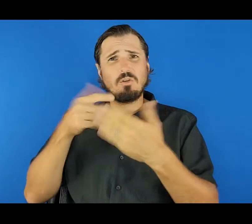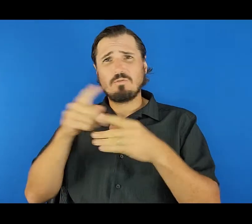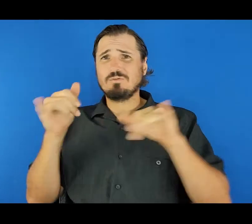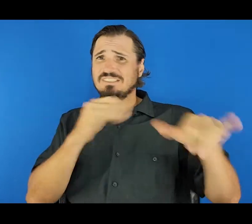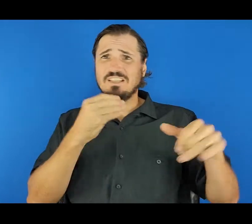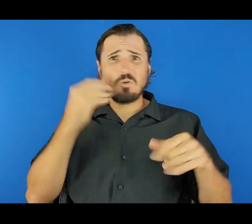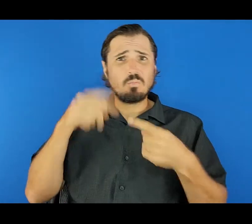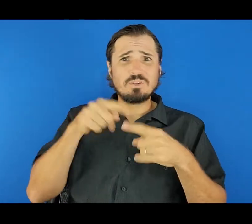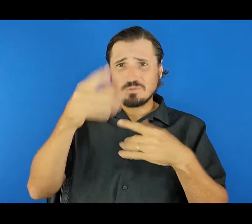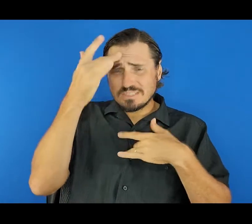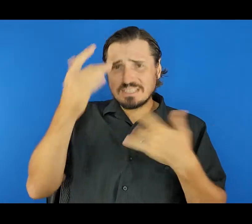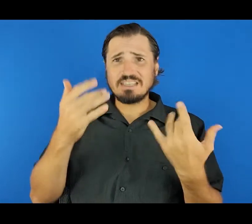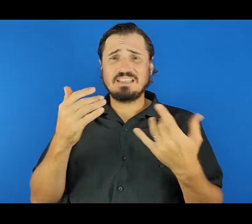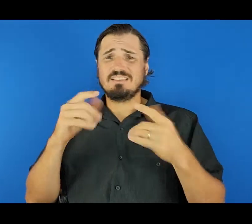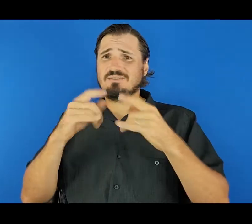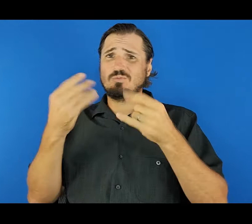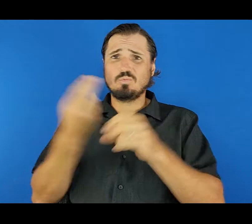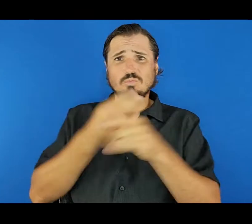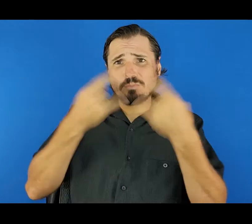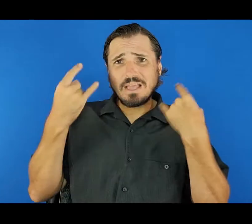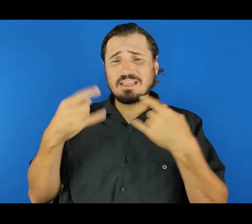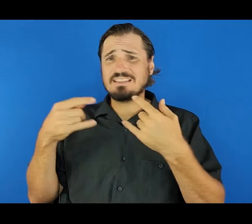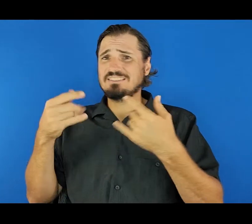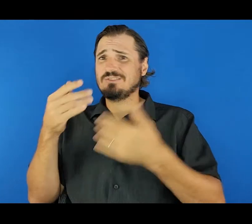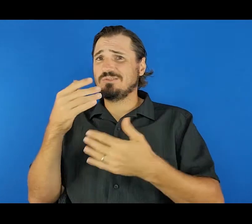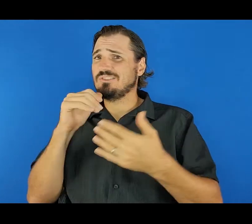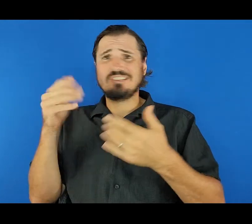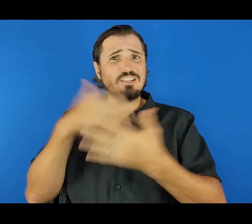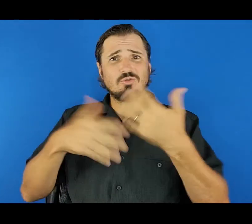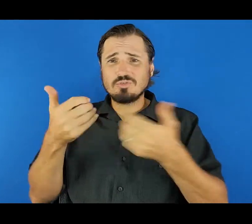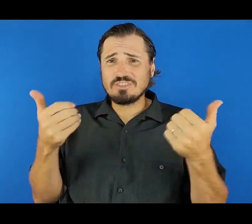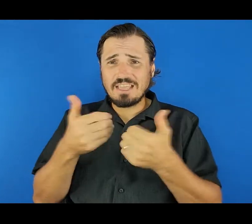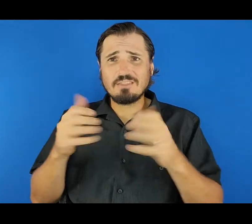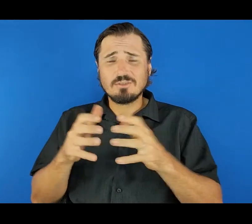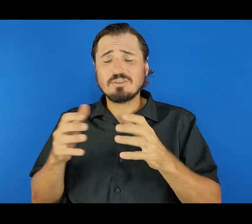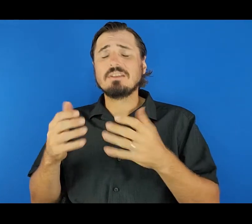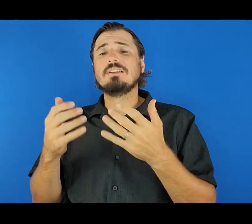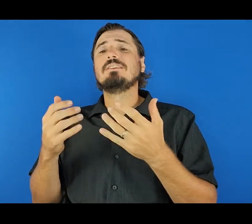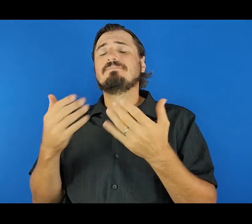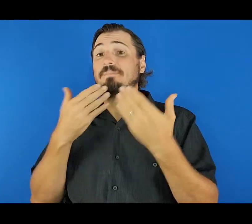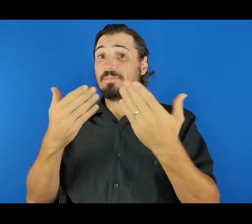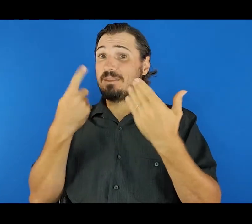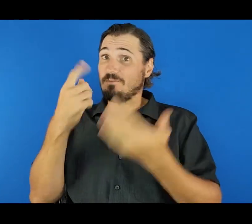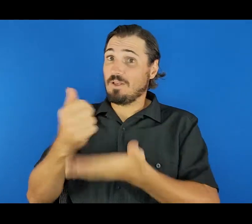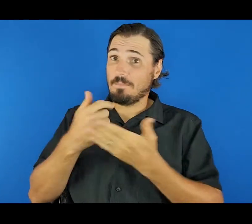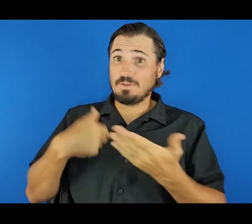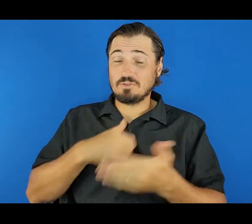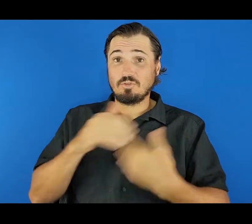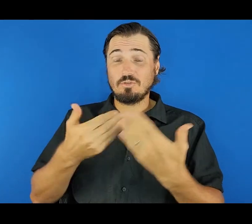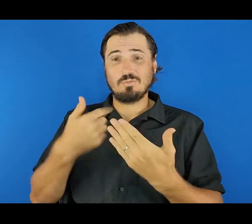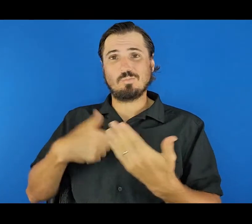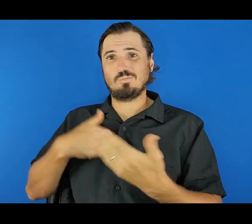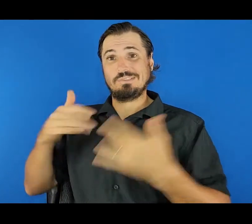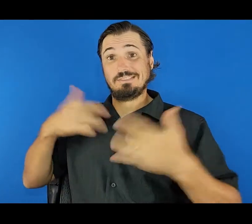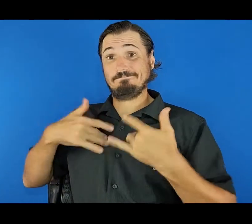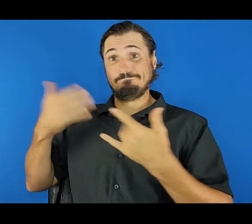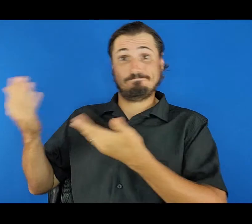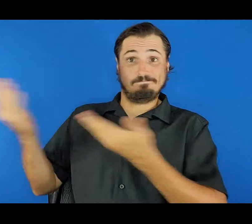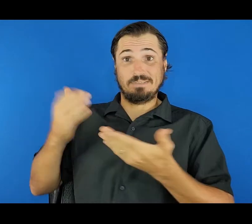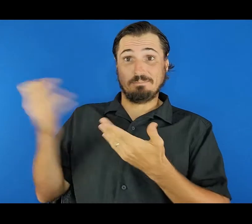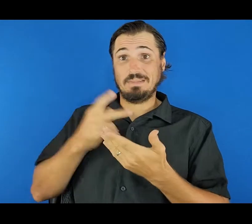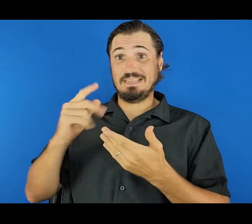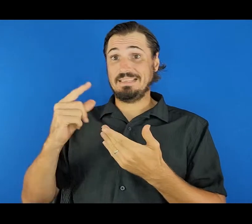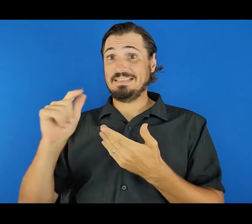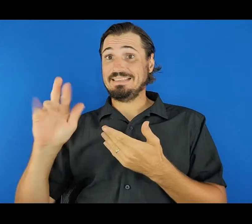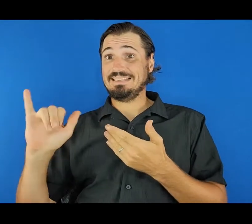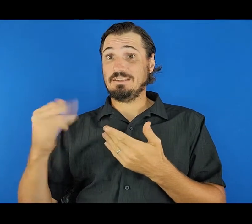wearing masks, and staying home when sick. We're beginning to slow the curve. We're excited to welcome Gary Hudson back from retirement